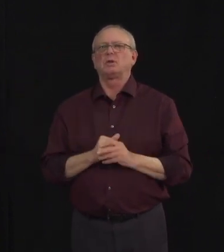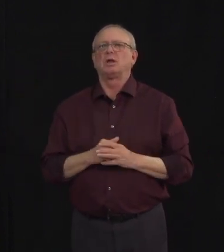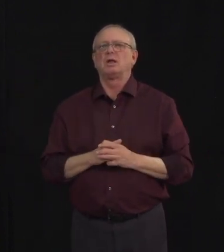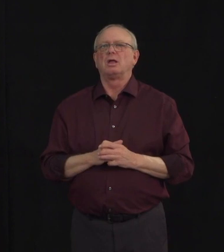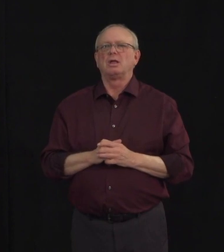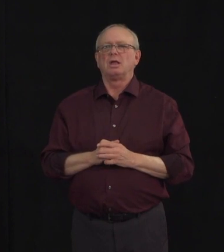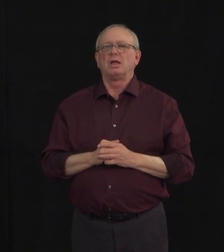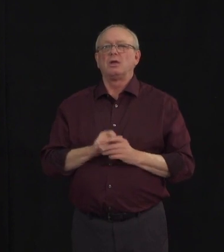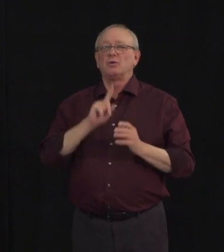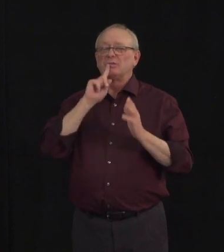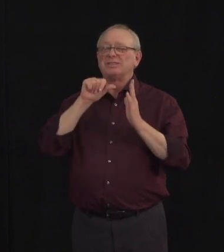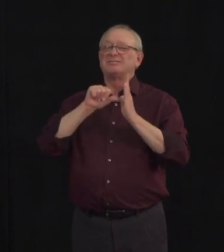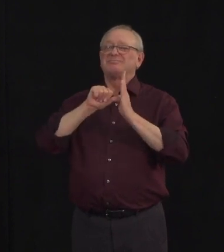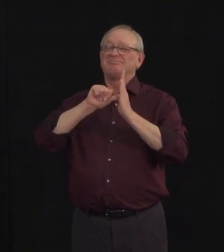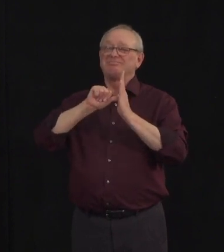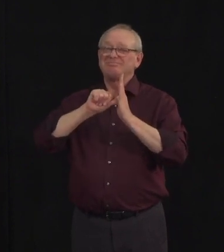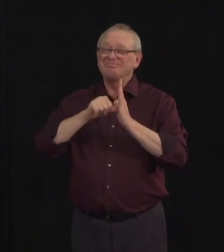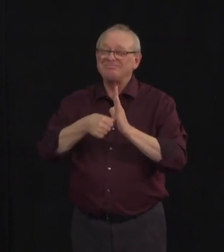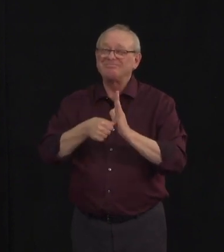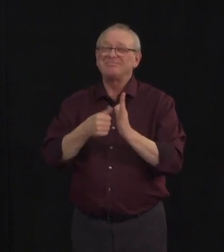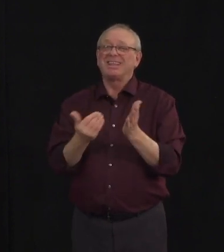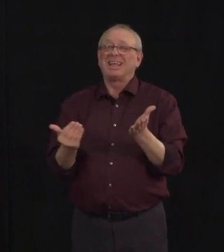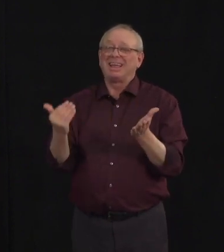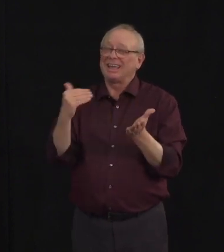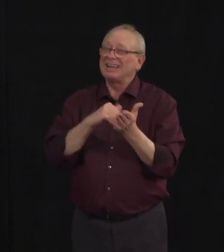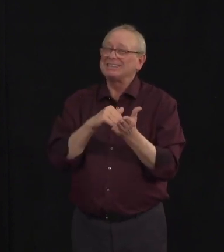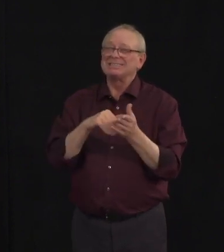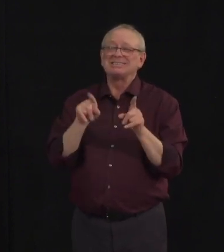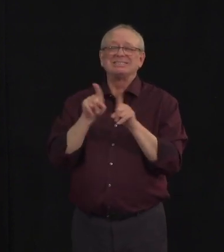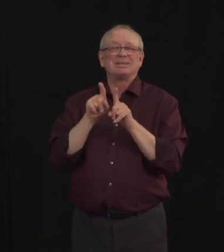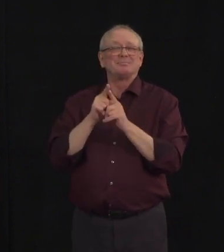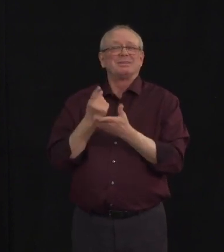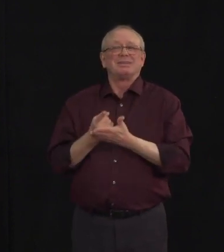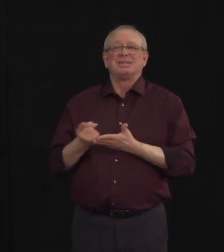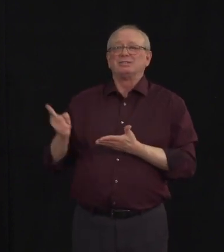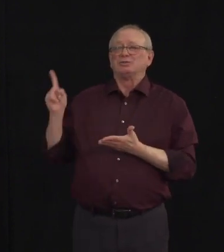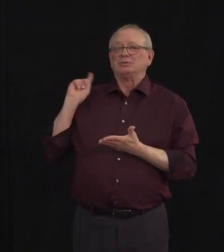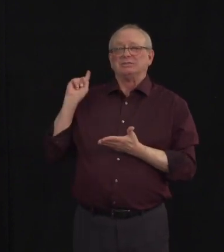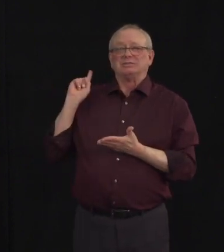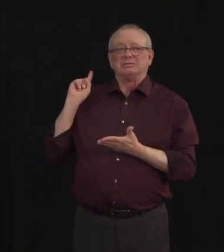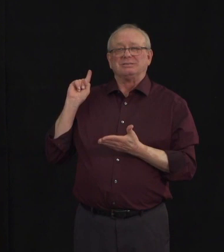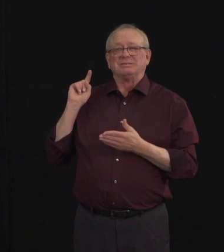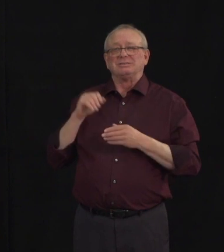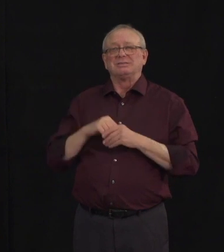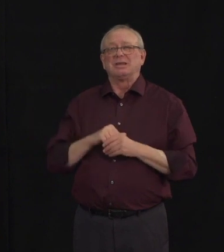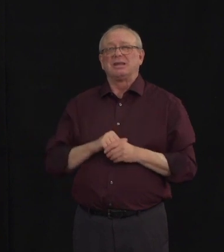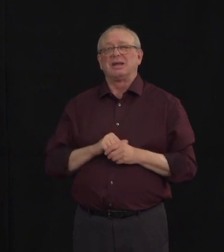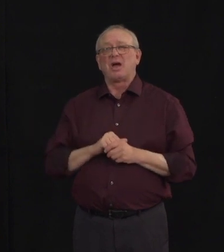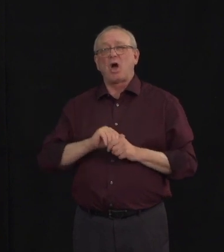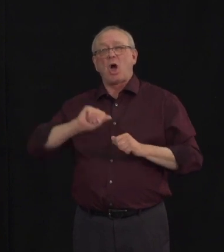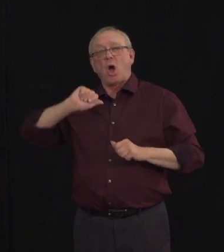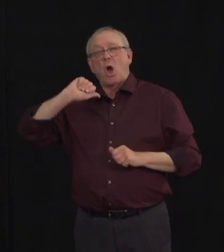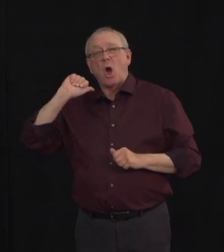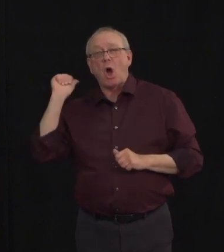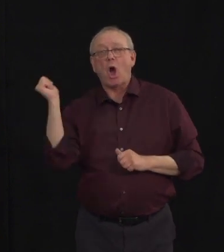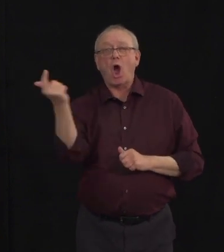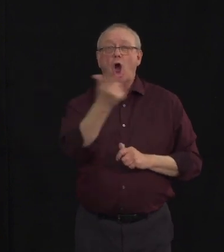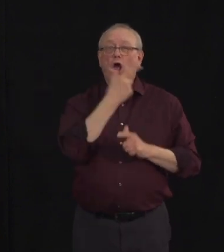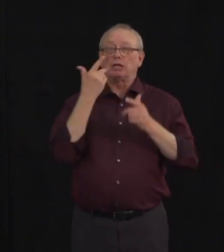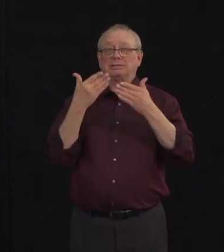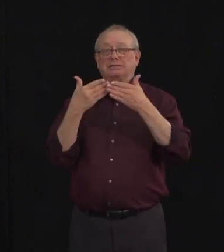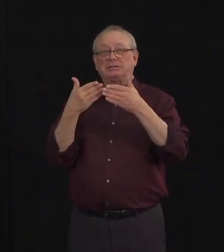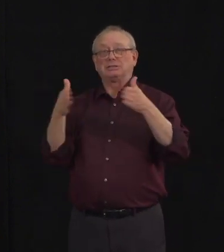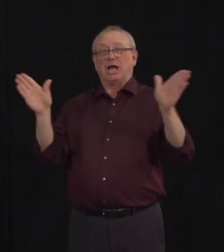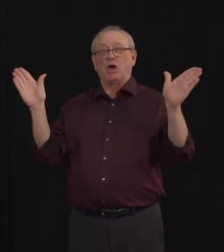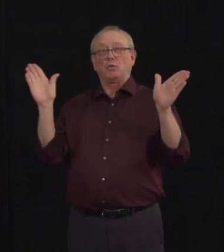for most of last week, to know that we have very detailed guidance for all workplaces that's applicable in all settings. So that